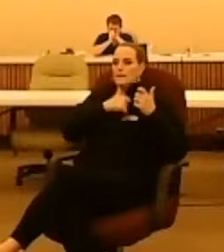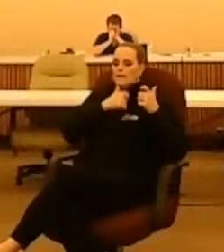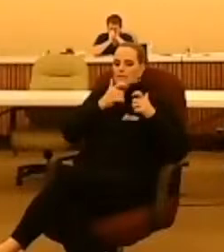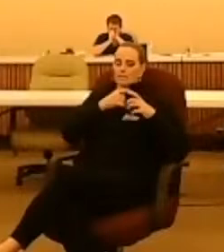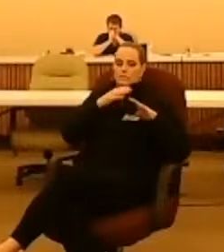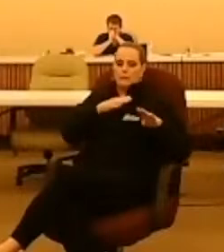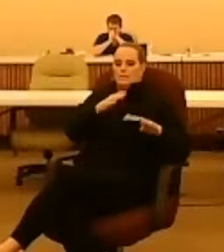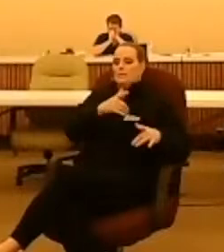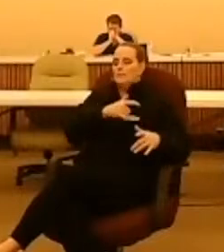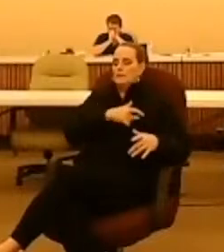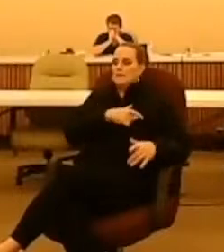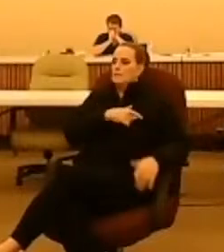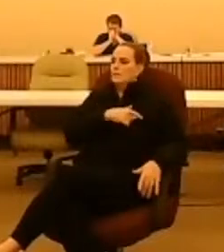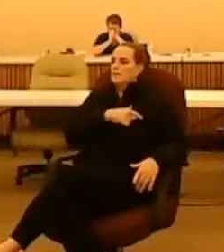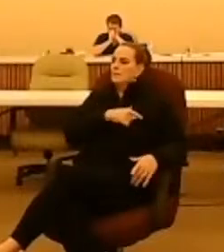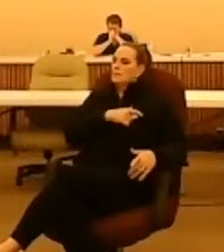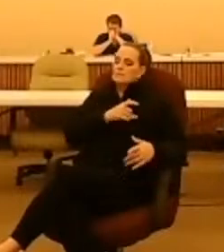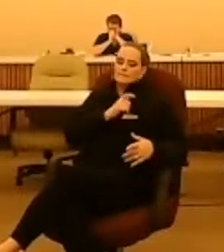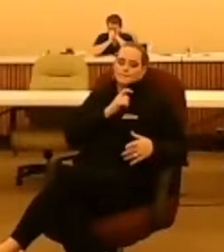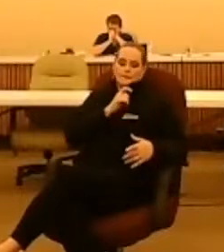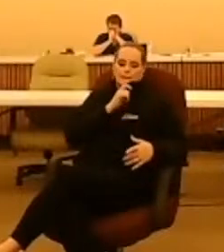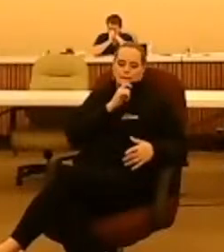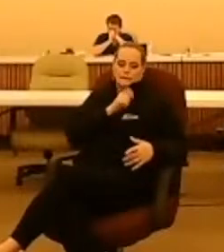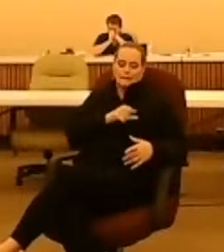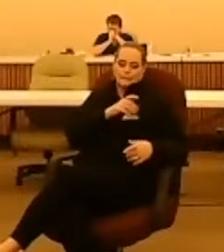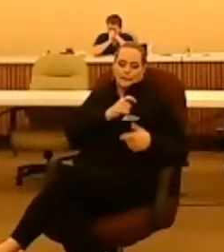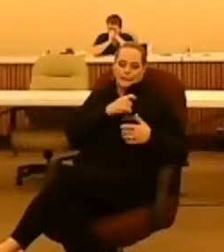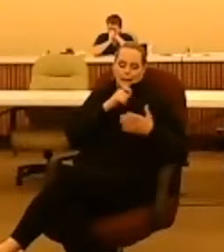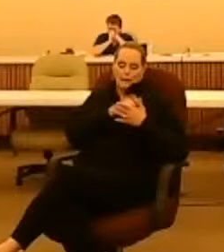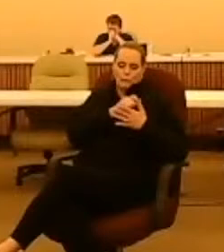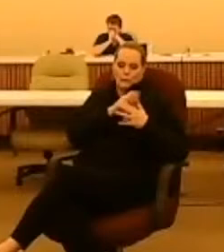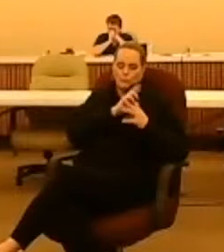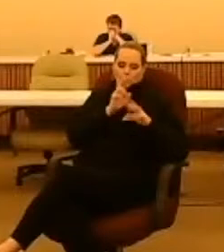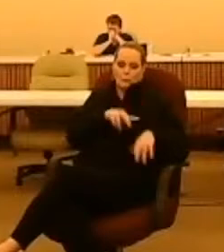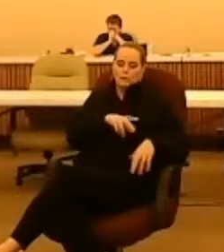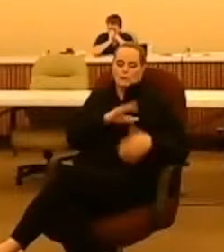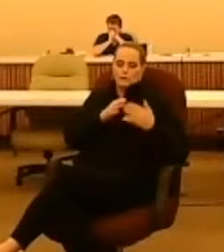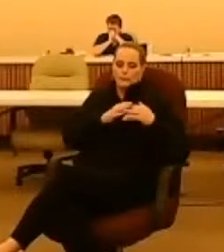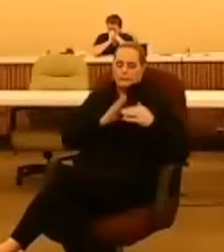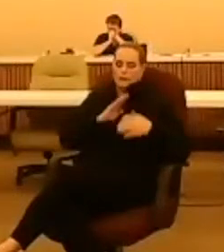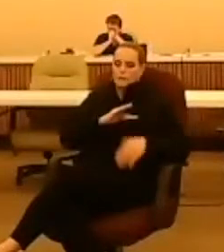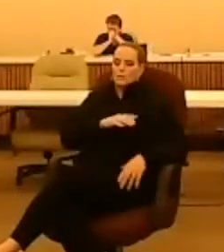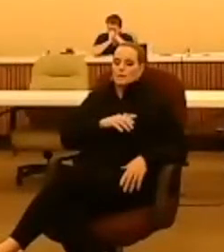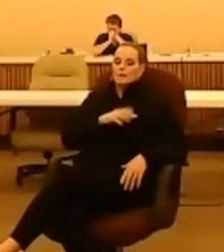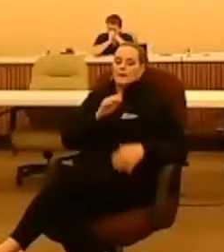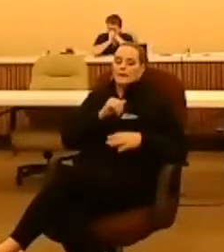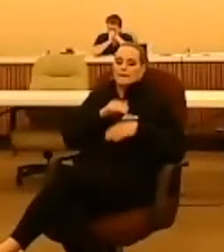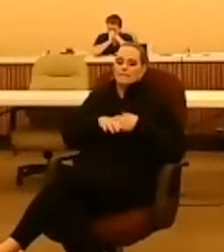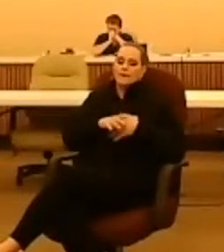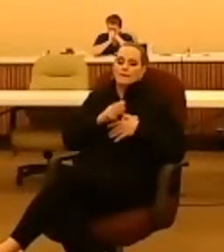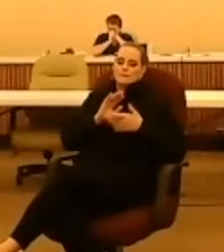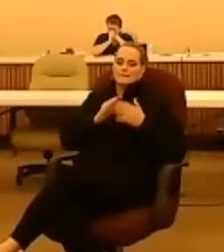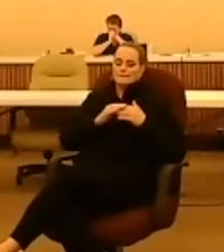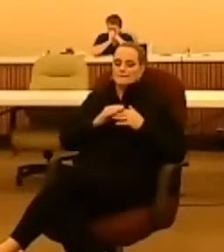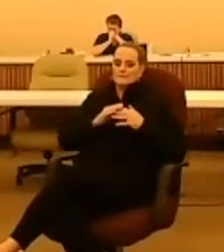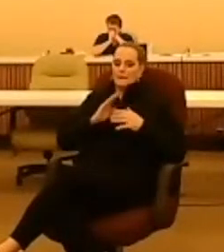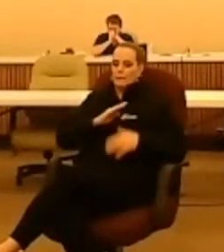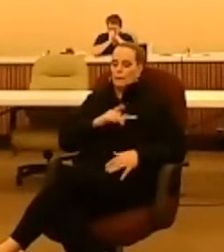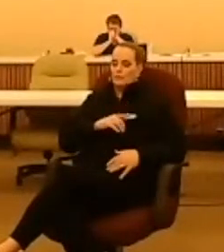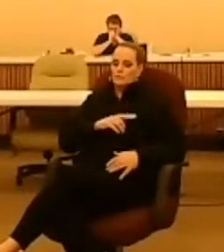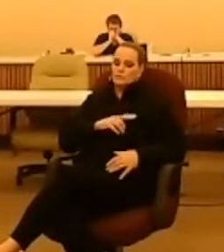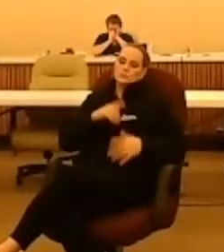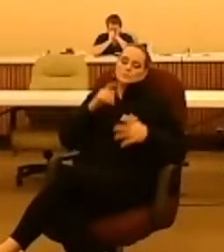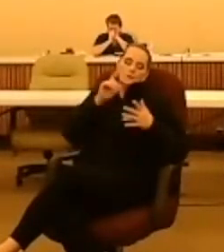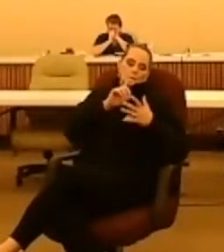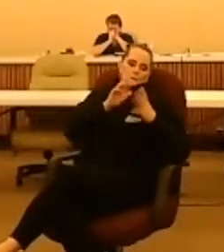It can issue a non-binding and advisory written report to the town board, advising the town board to issue a